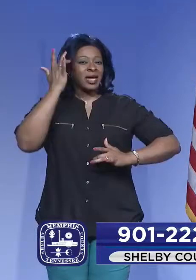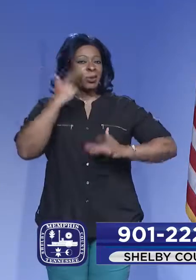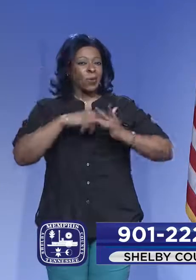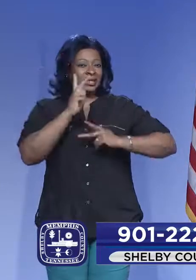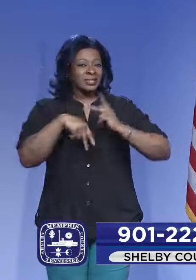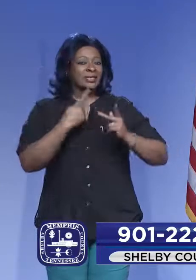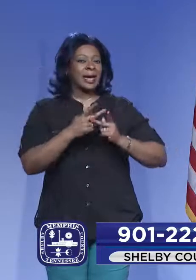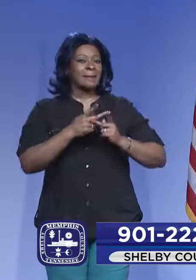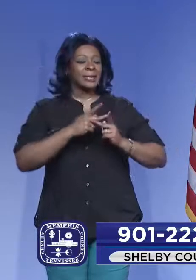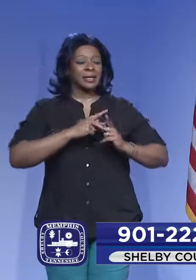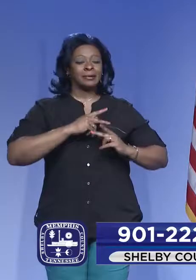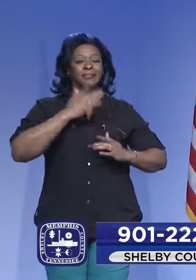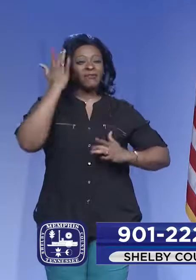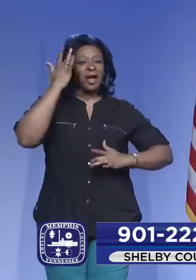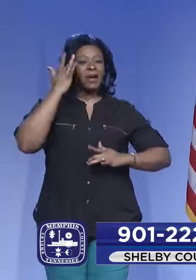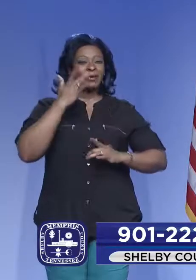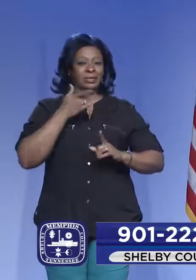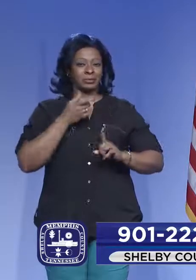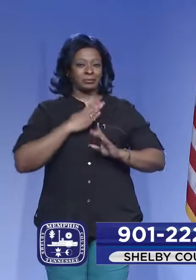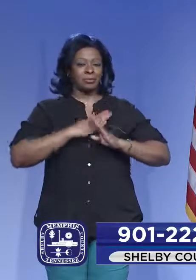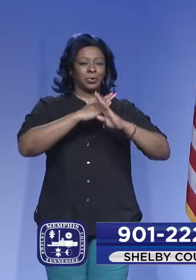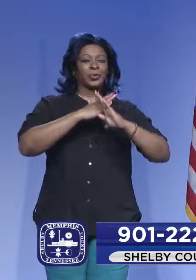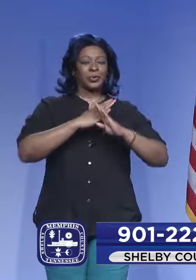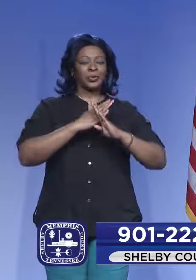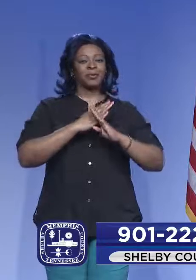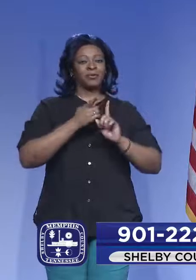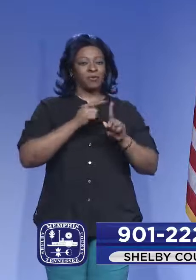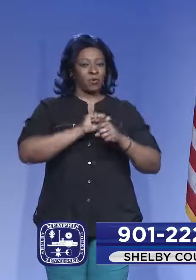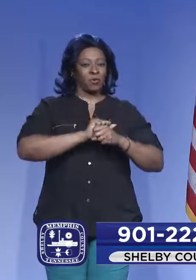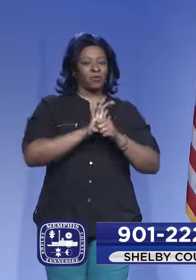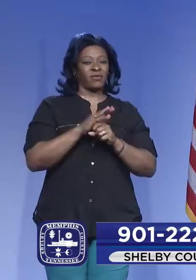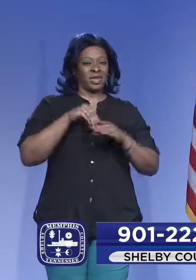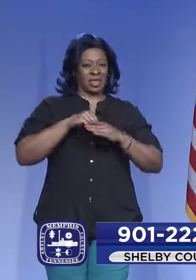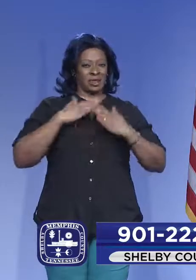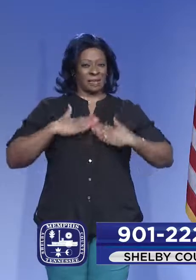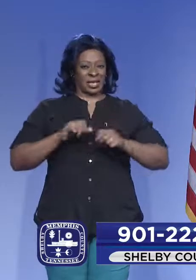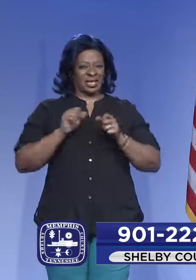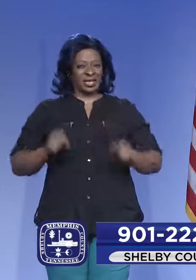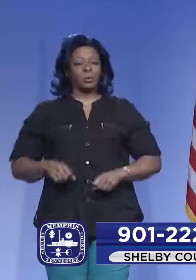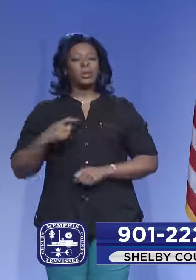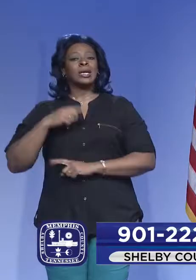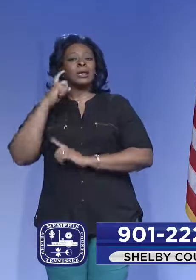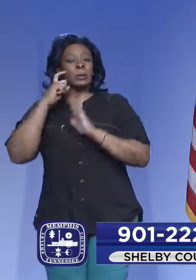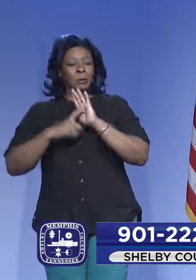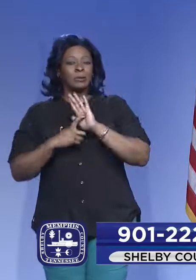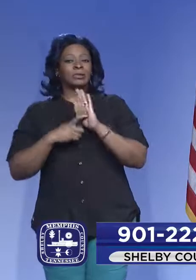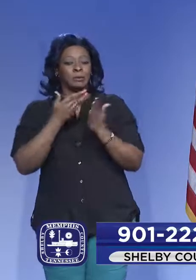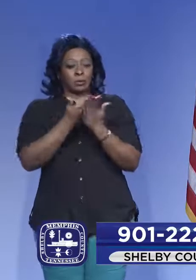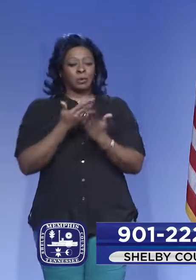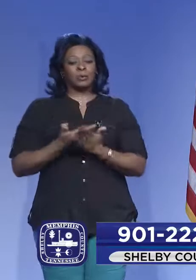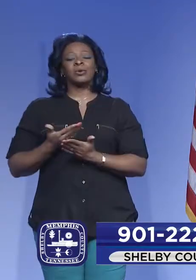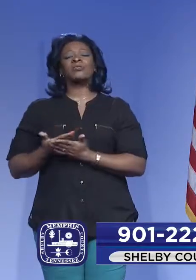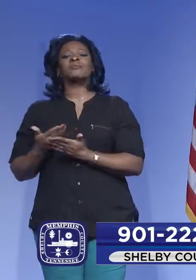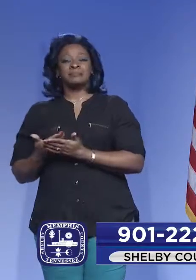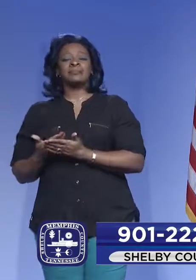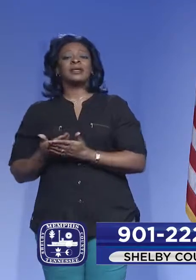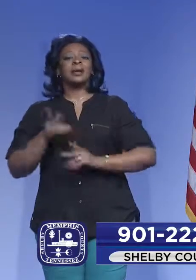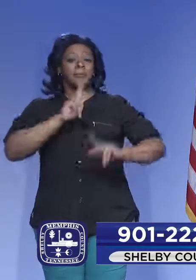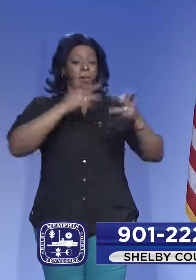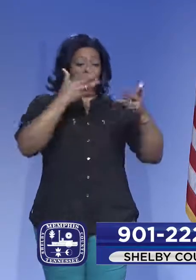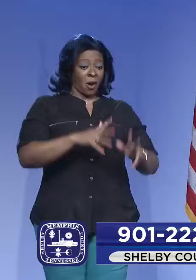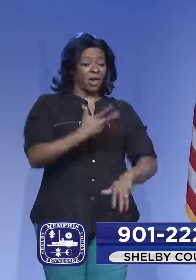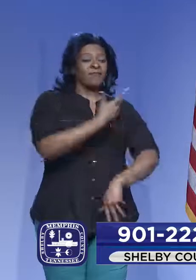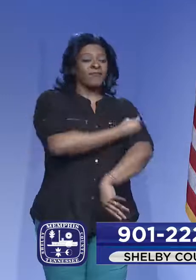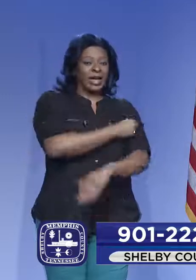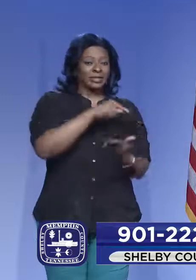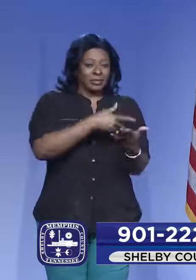of immune response that's been encoded. And so we can see the evidence of